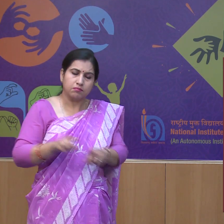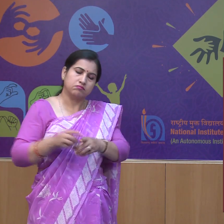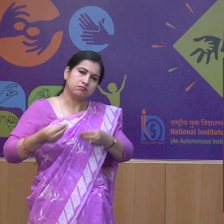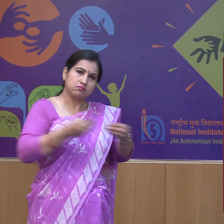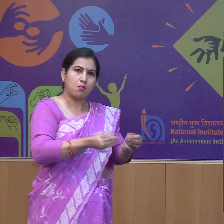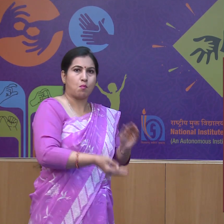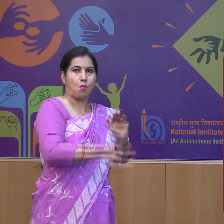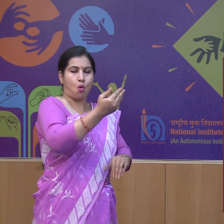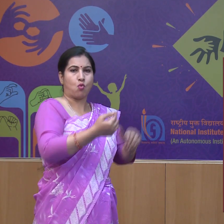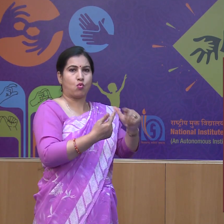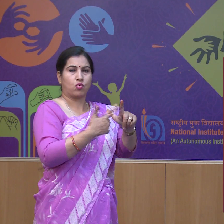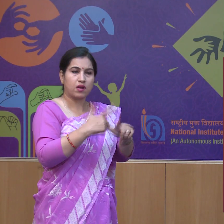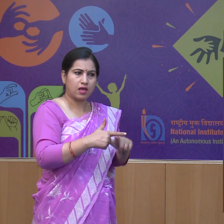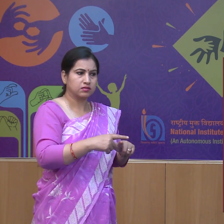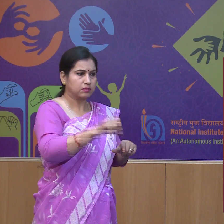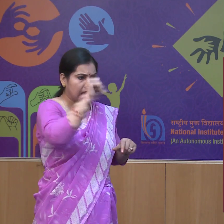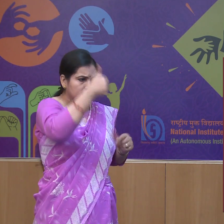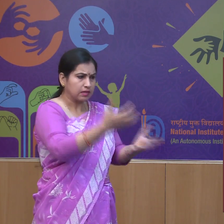and demand for Indian goods